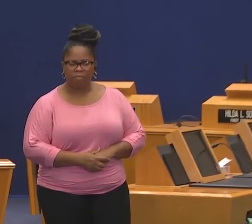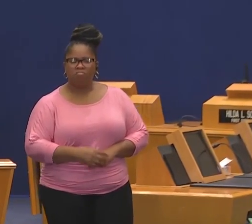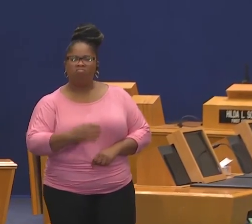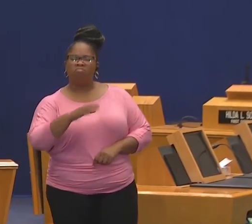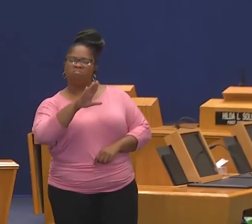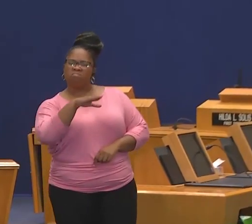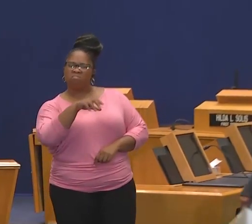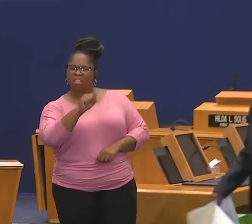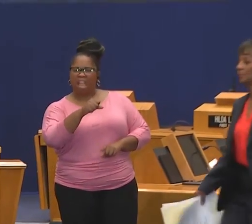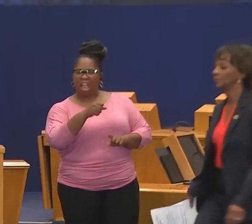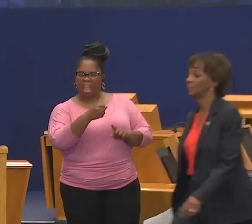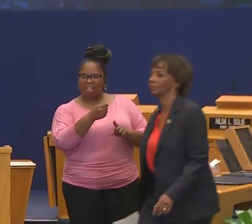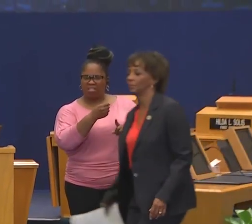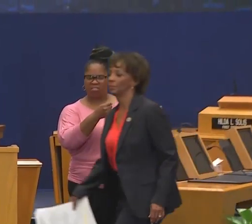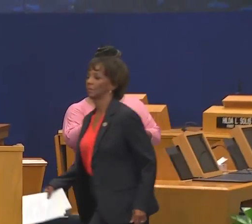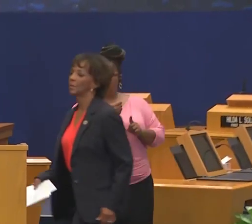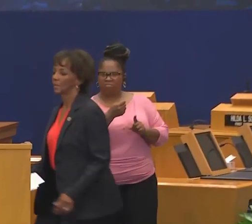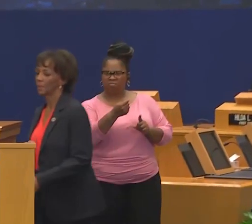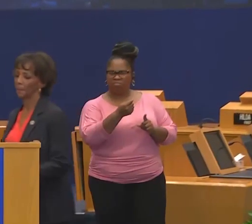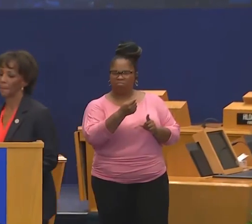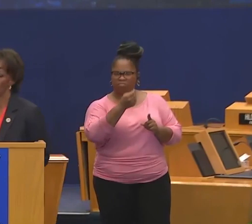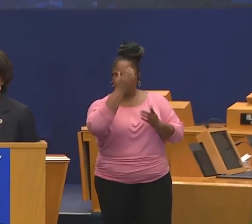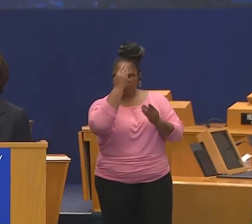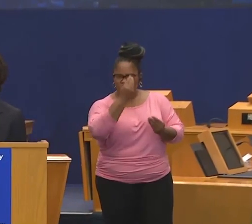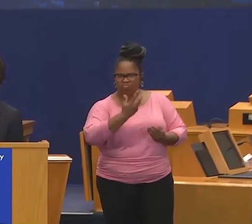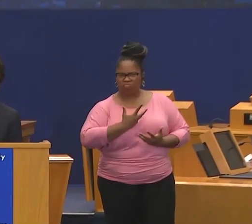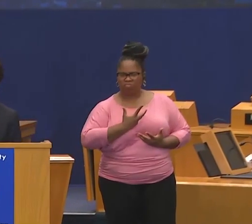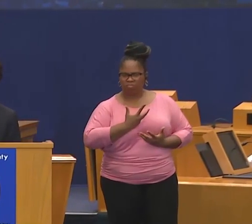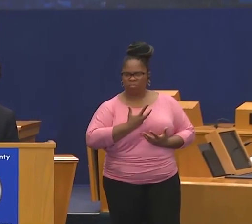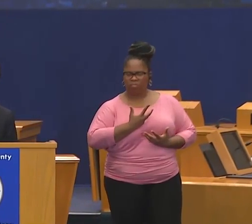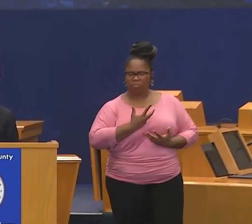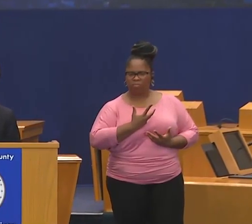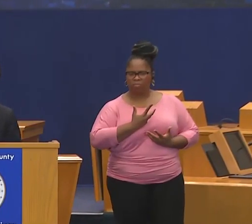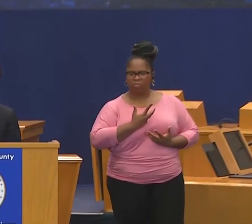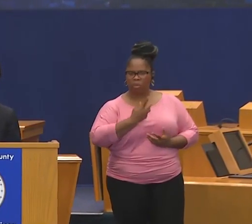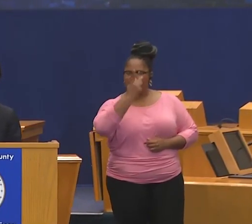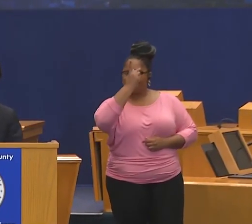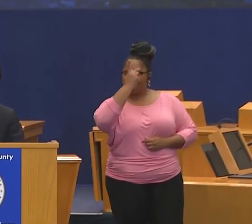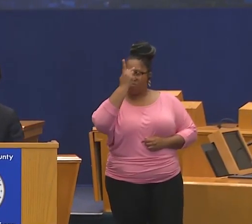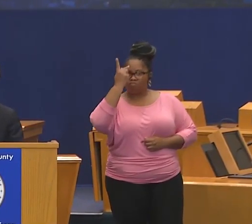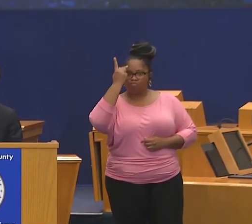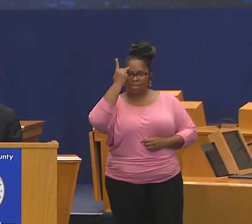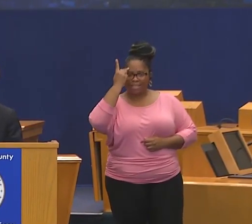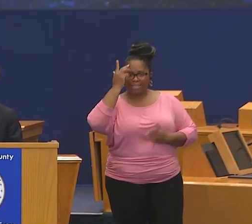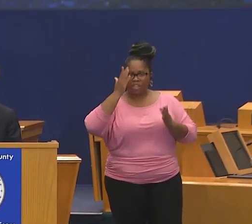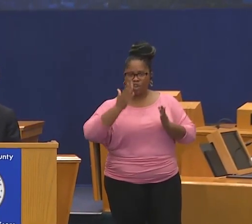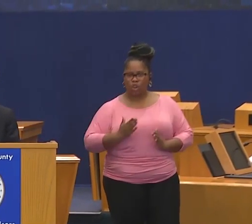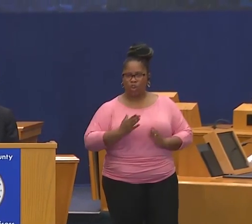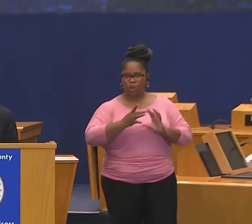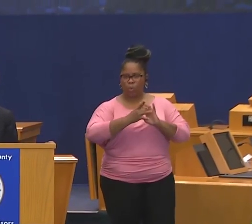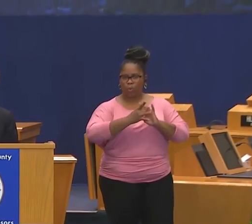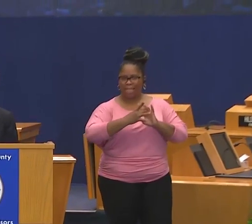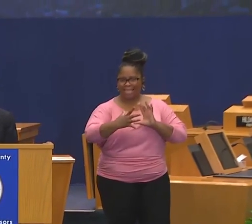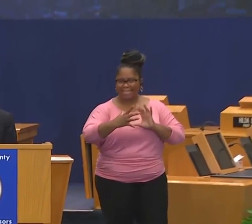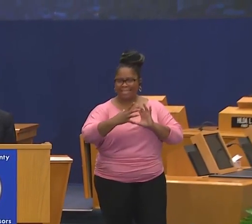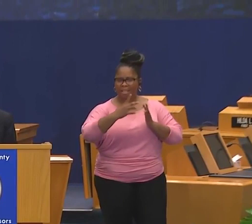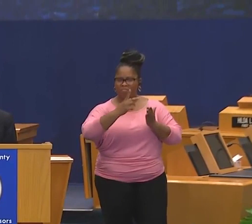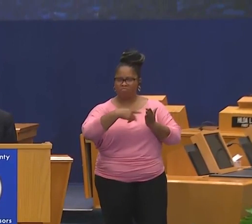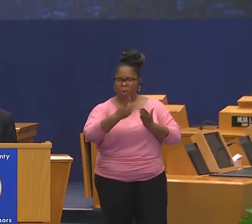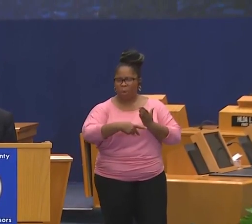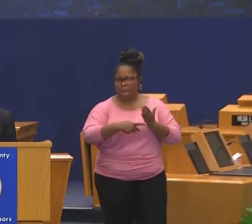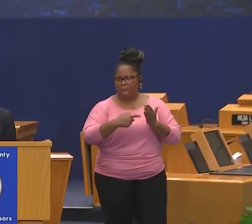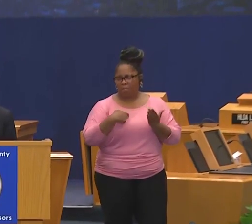some information on the prisoner release program, I guess,